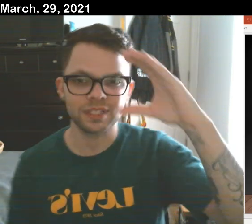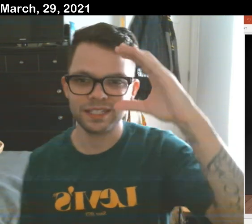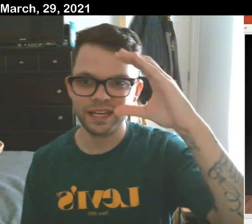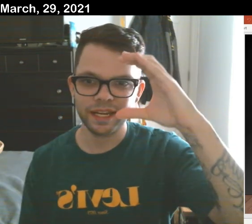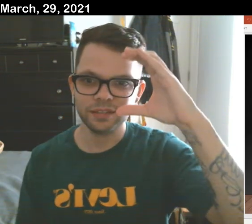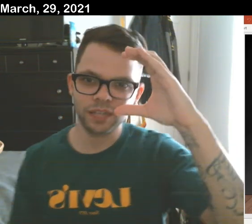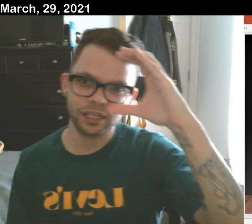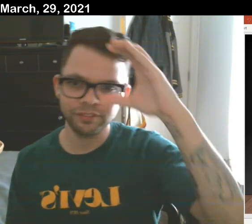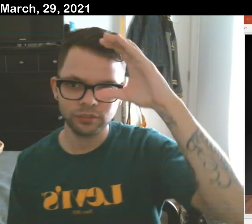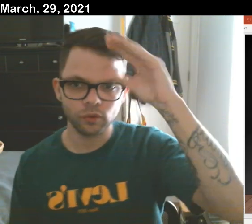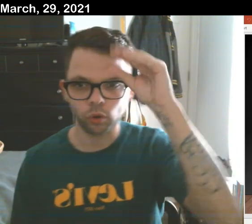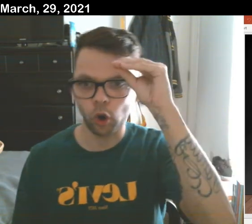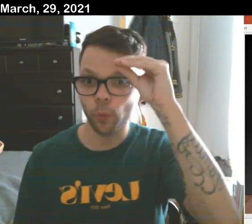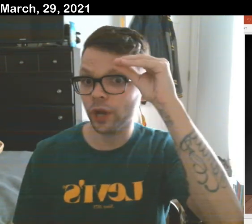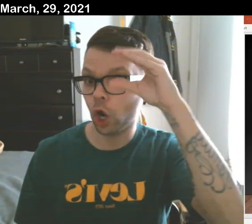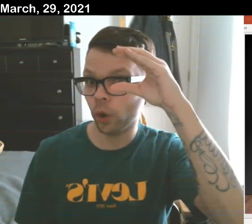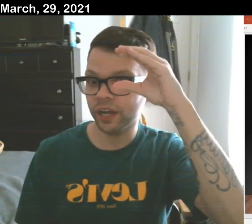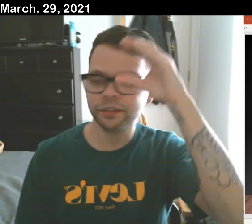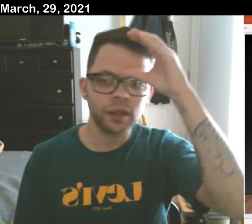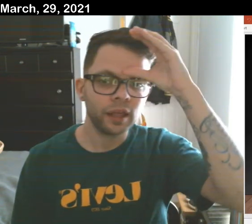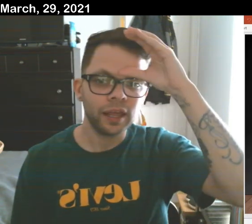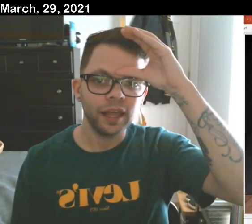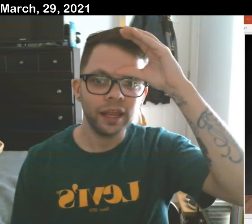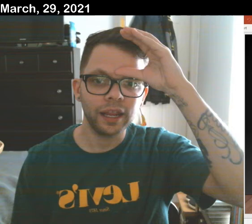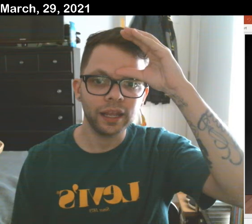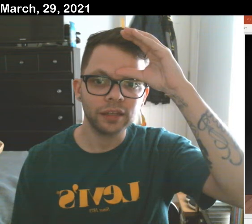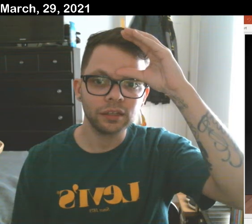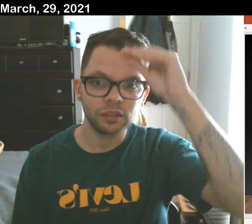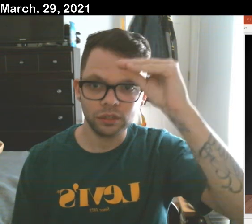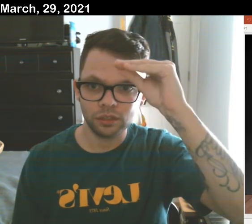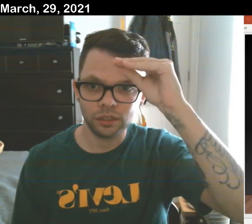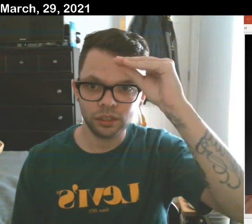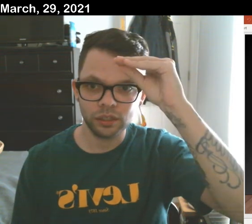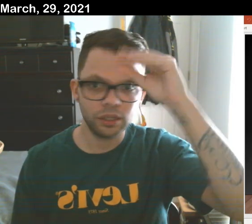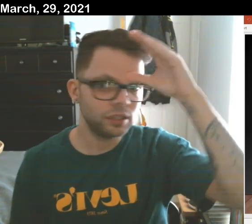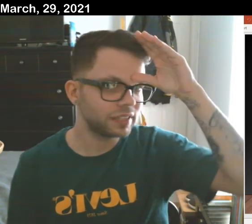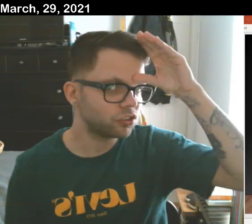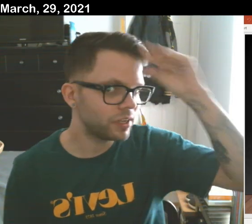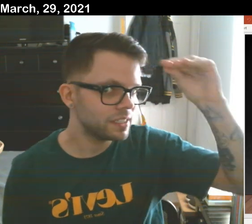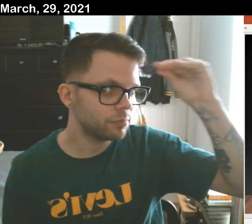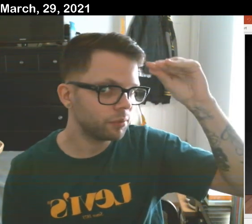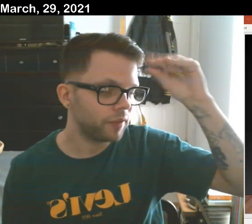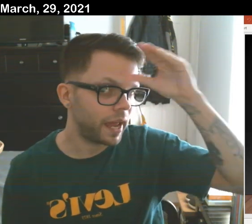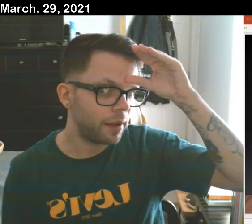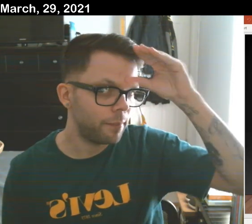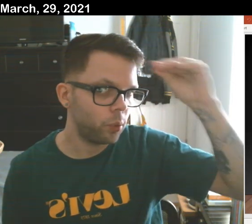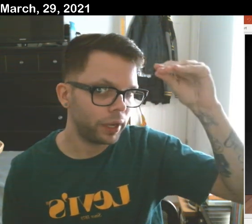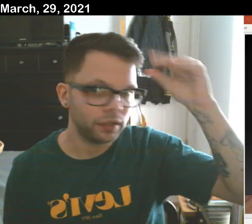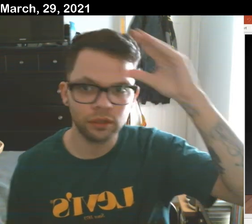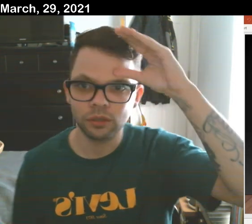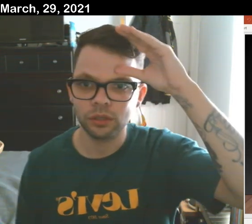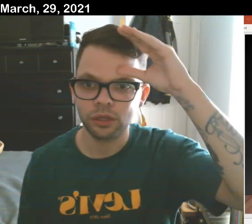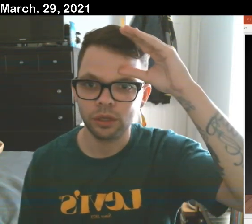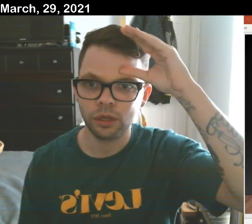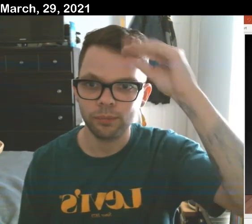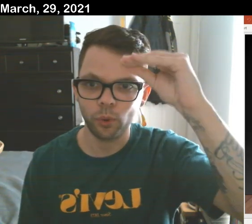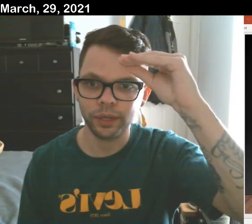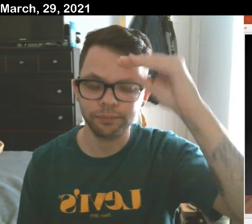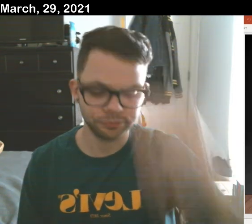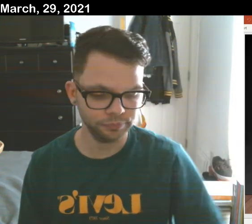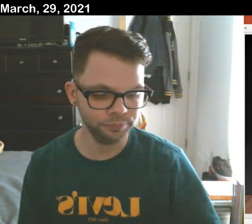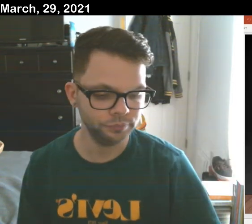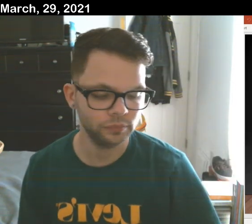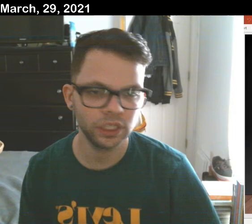So it's a C hand, kind of, or open O hand, and it's like tracing the brim of a hat. Boy.